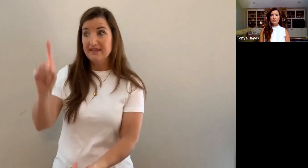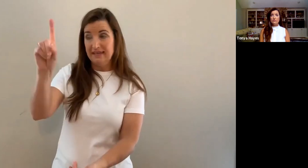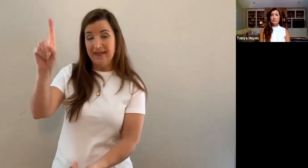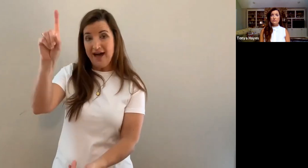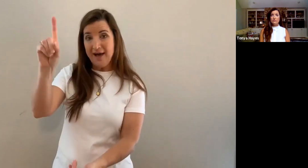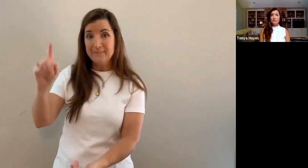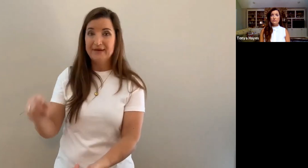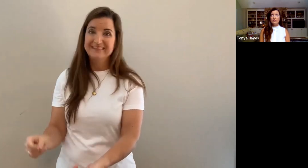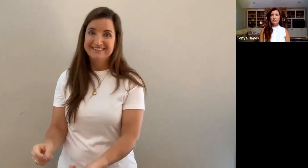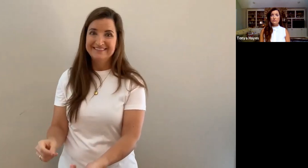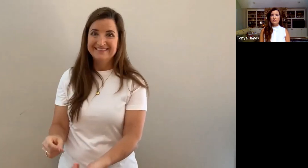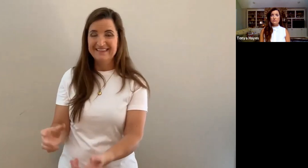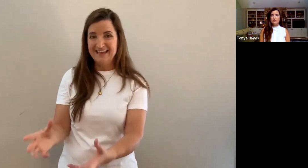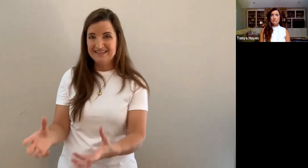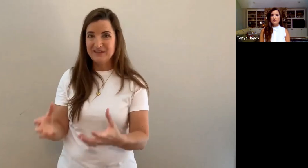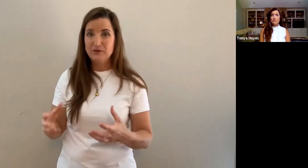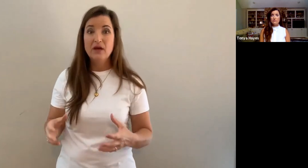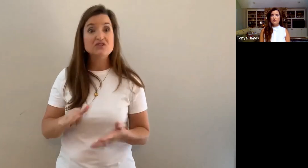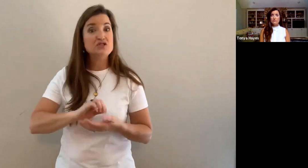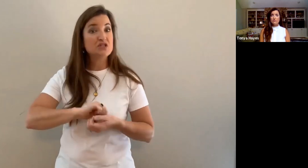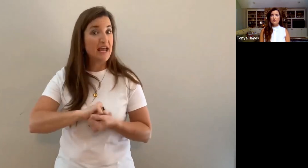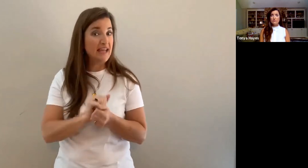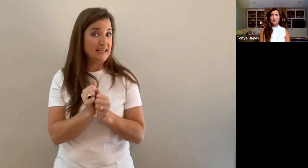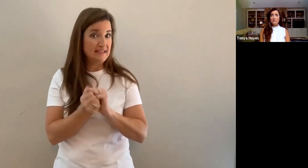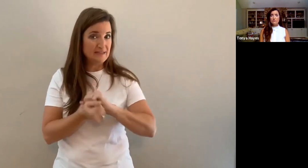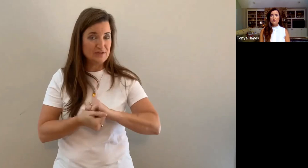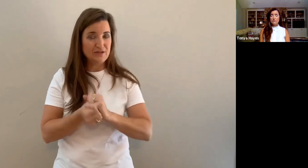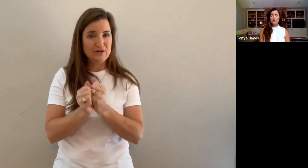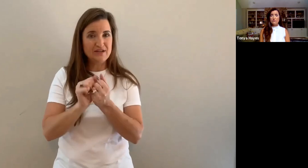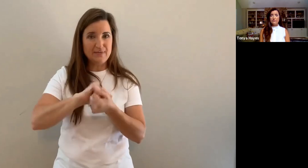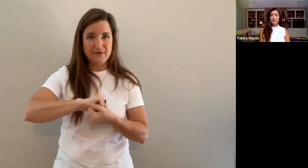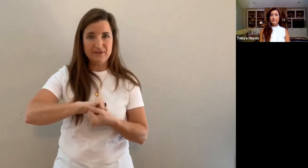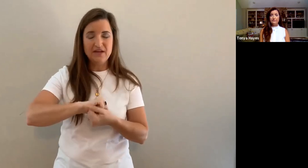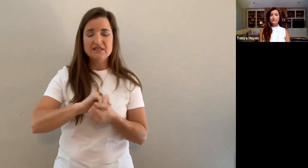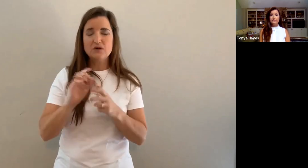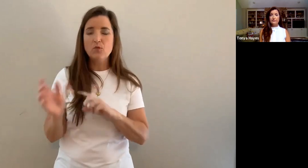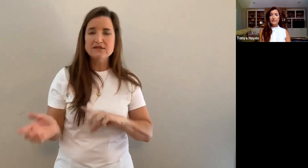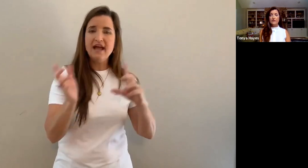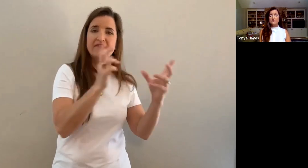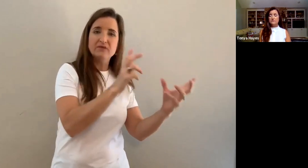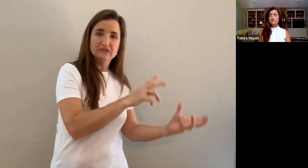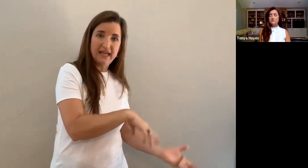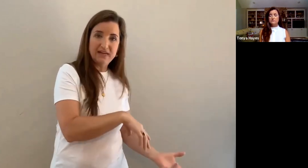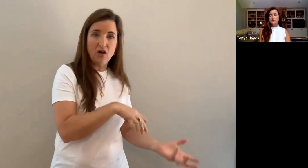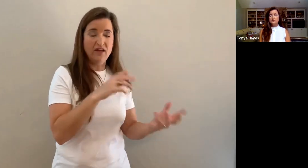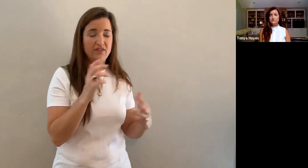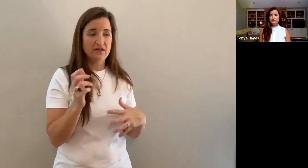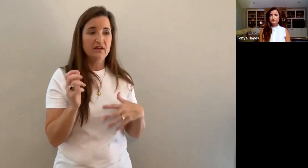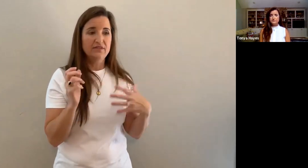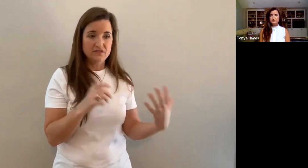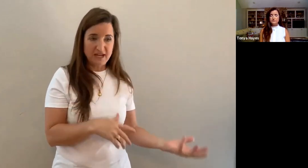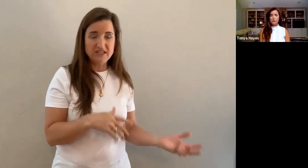on, get up. Let's go change your diaper. So once I have them laid